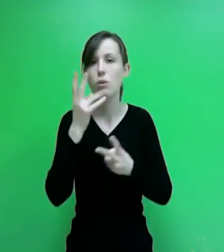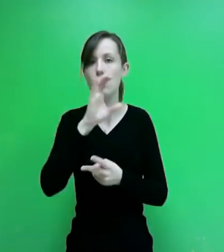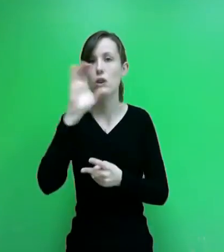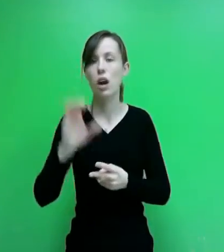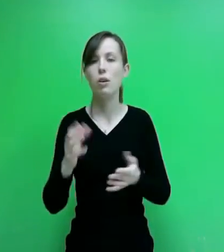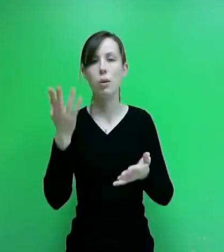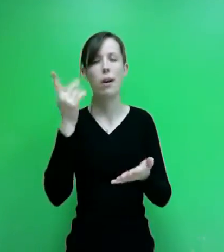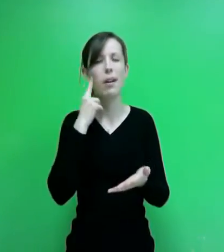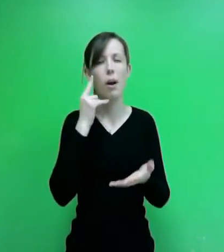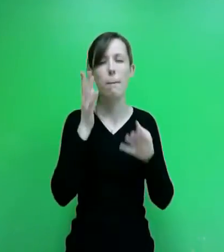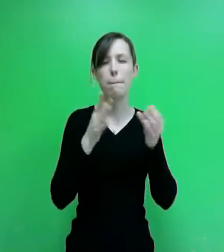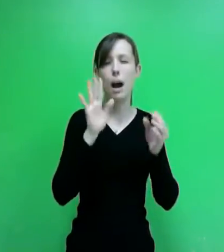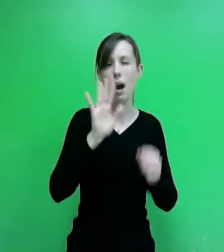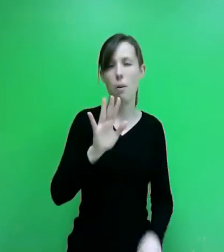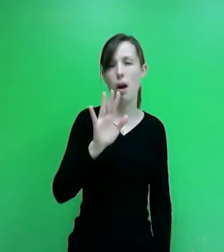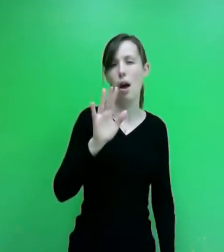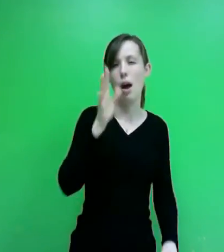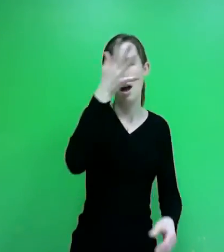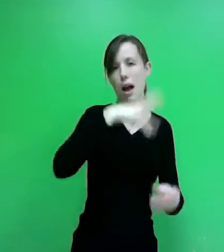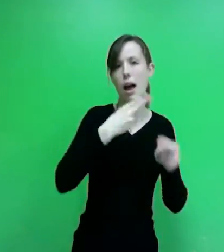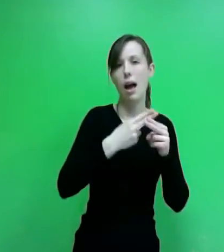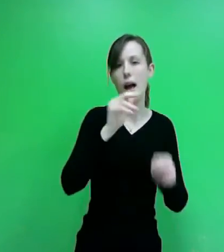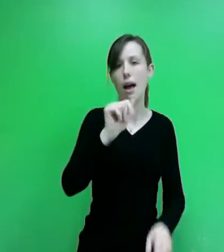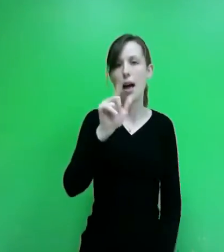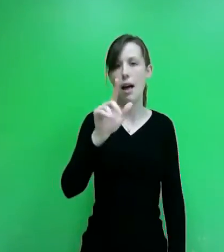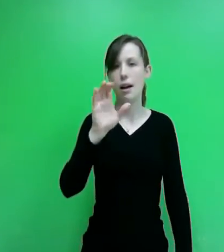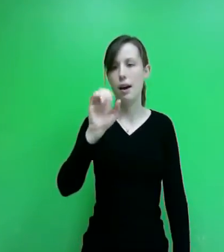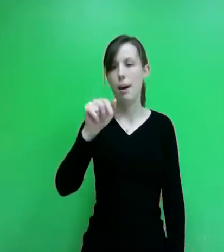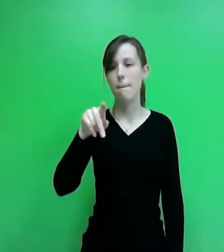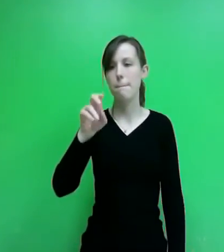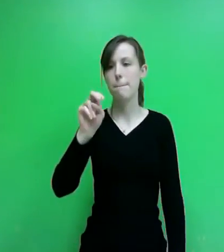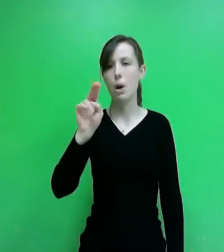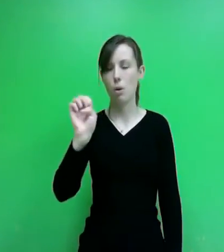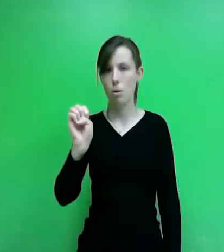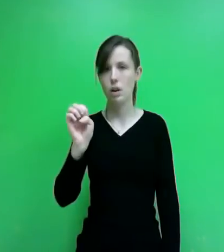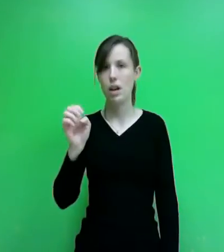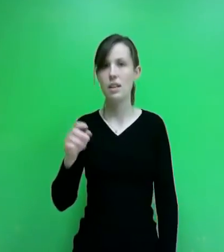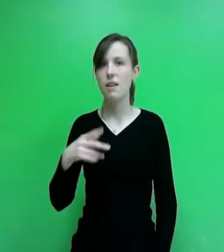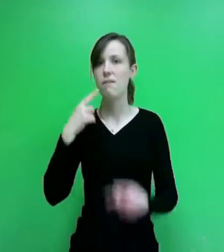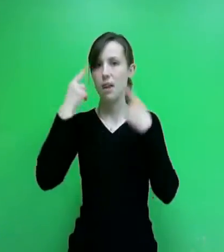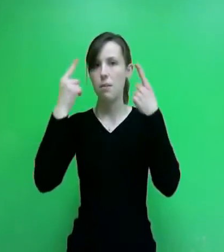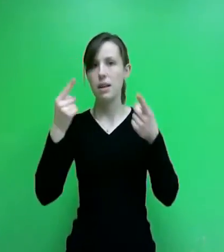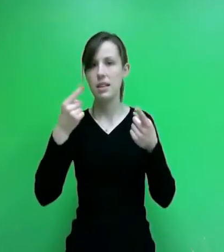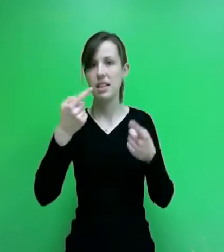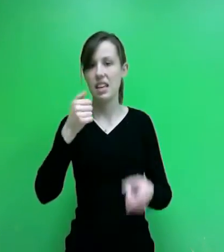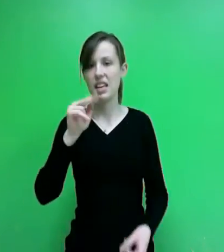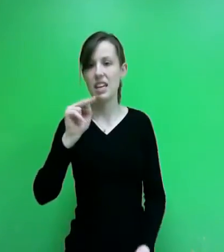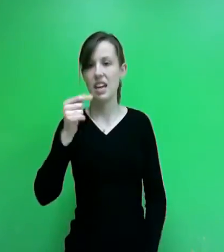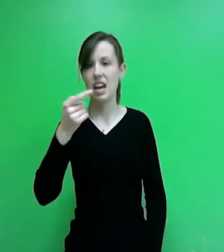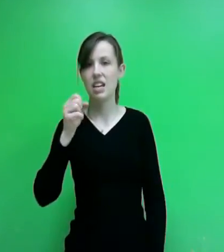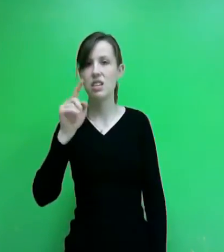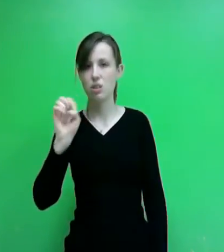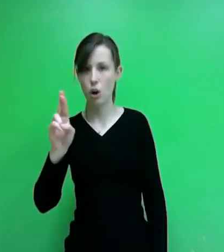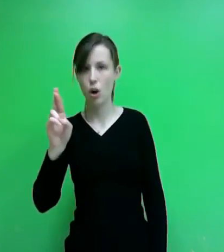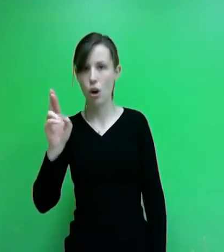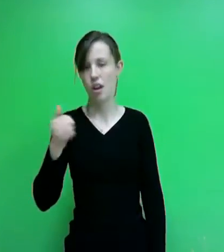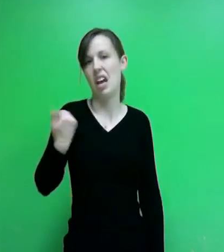Capone. Al Capone is this very famous gangster, and this is kind of what he did, is he helped illegally transport